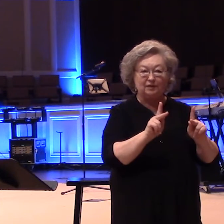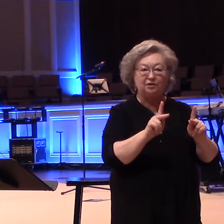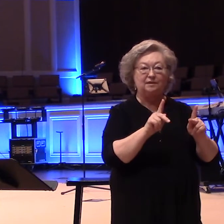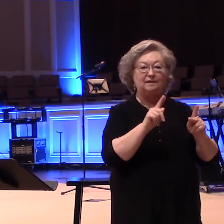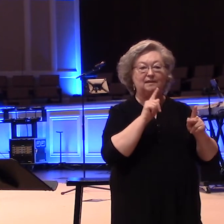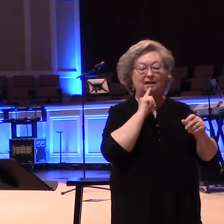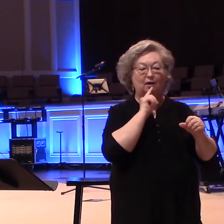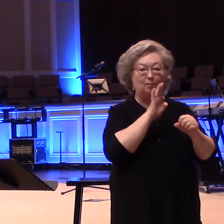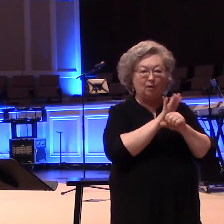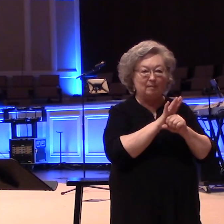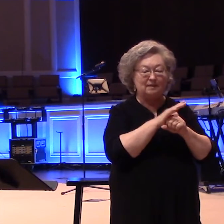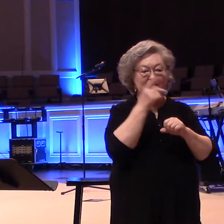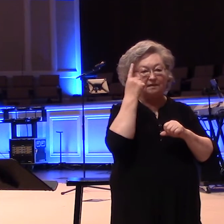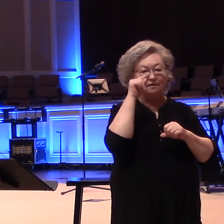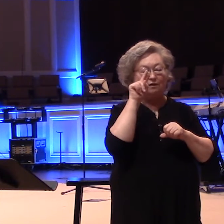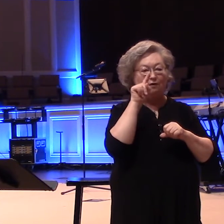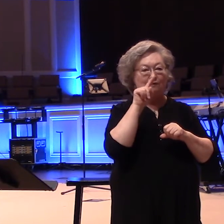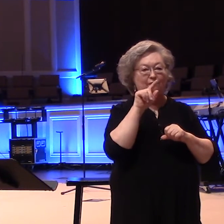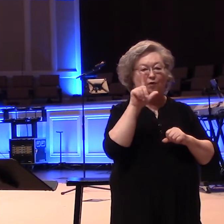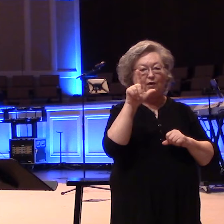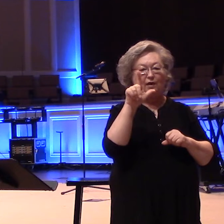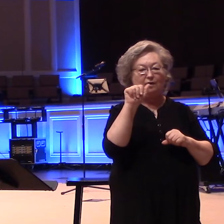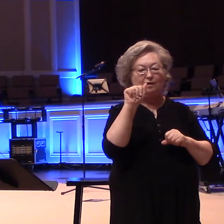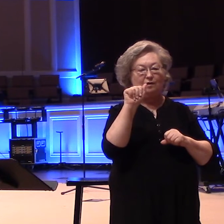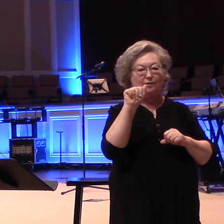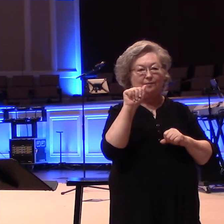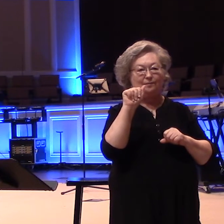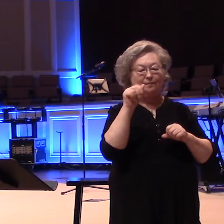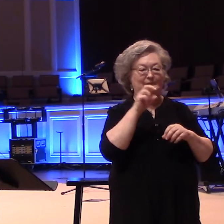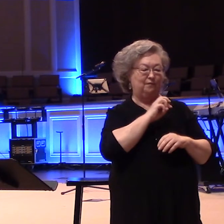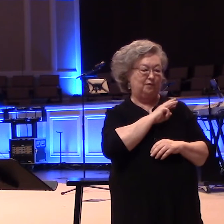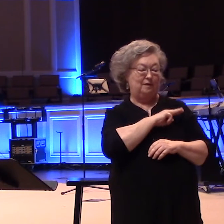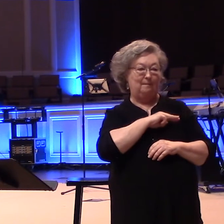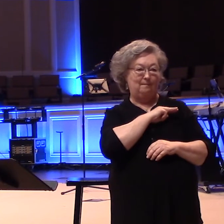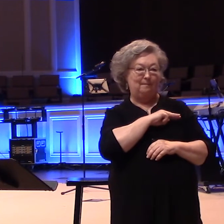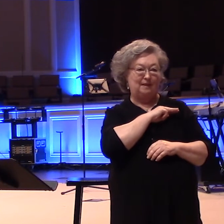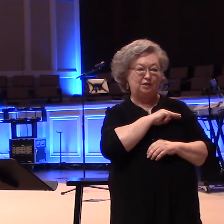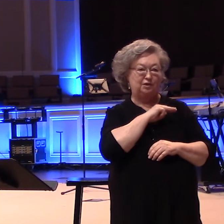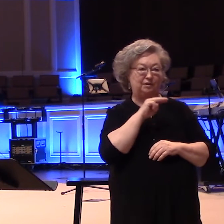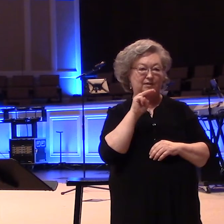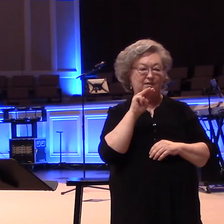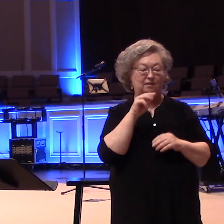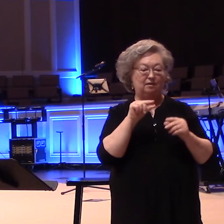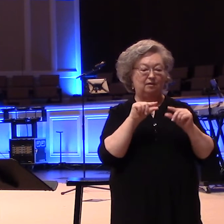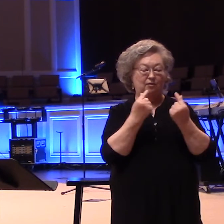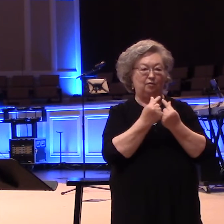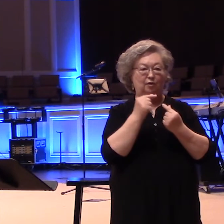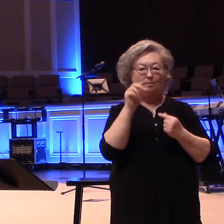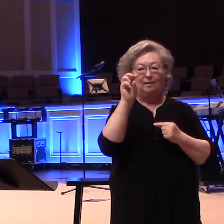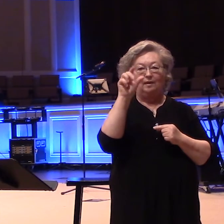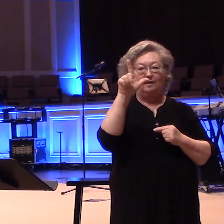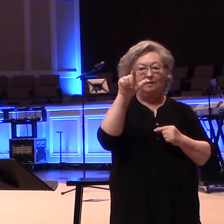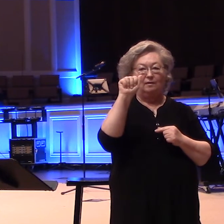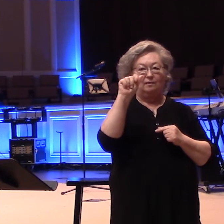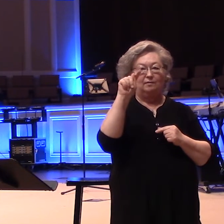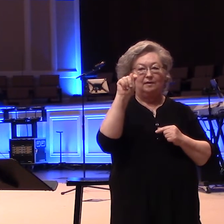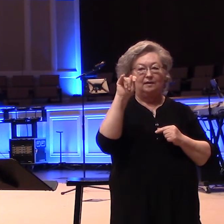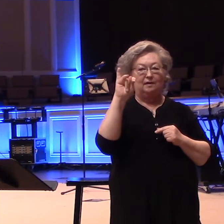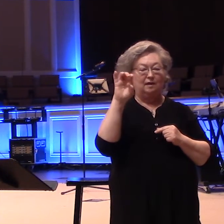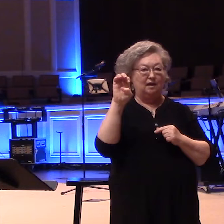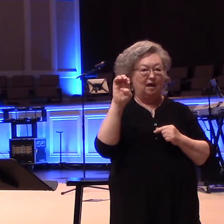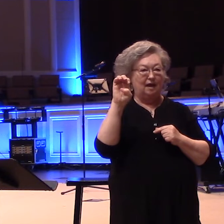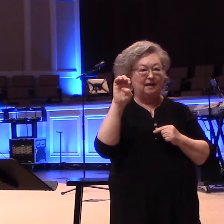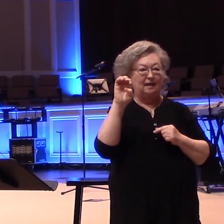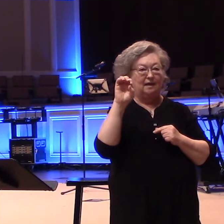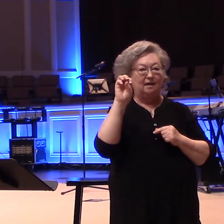world. Right now, our 1,900, we got all the way to 1,900 boxes. Right now, 1,900 boxes that